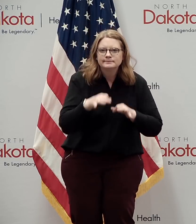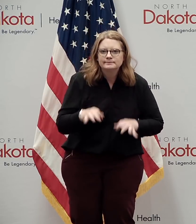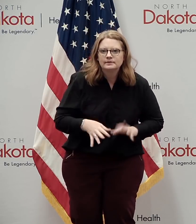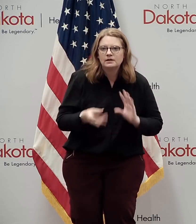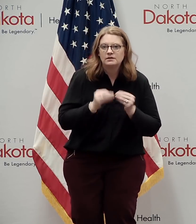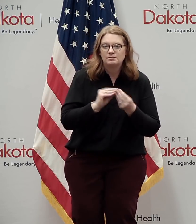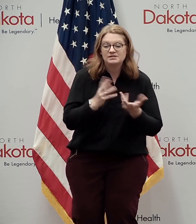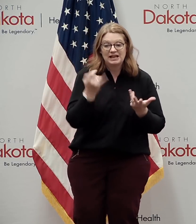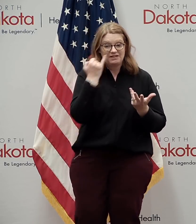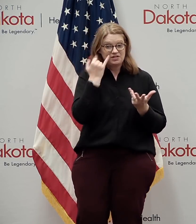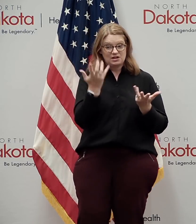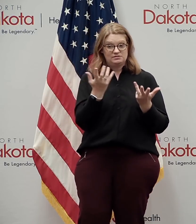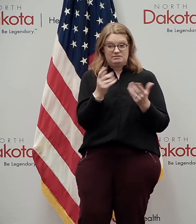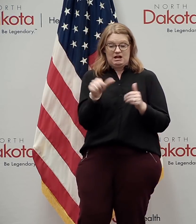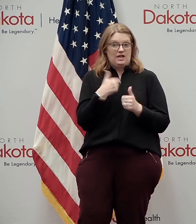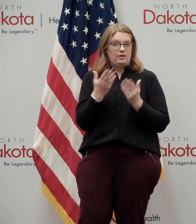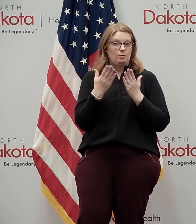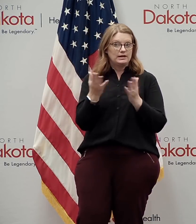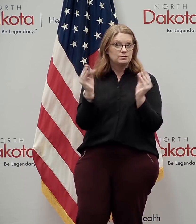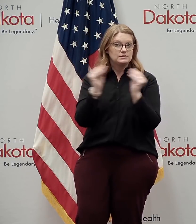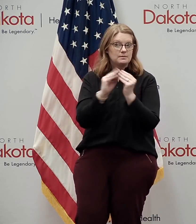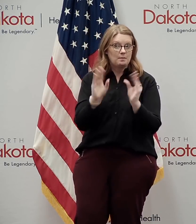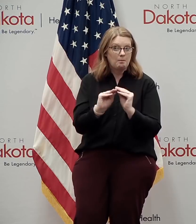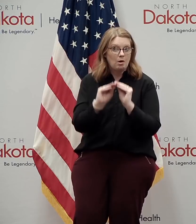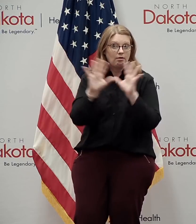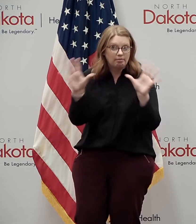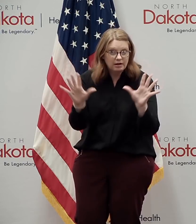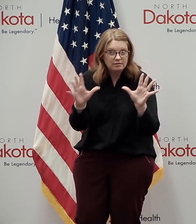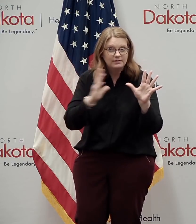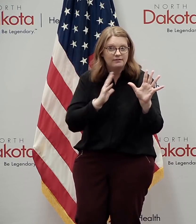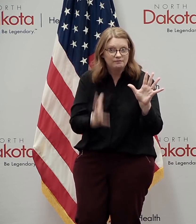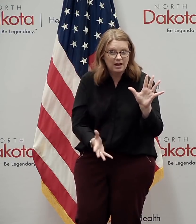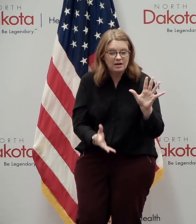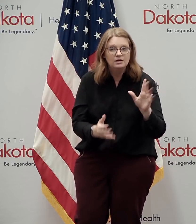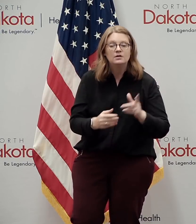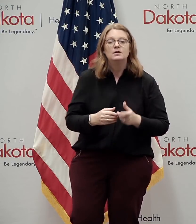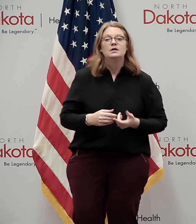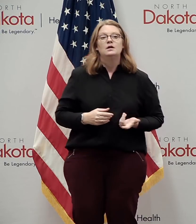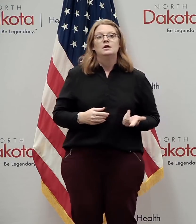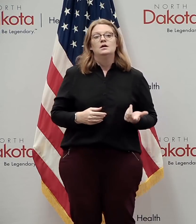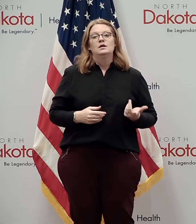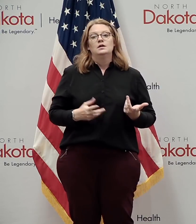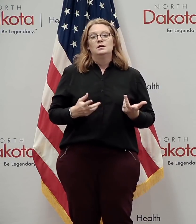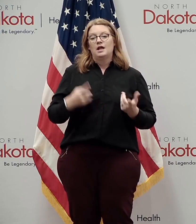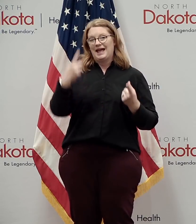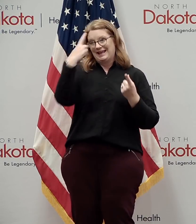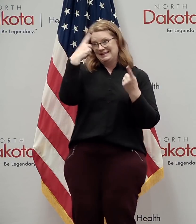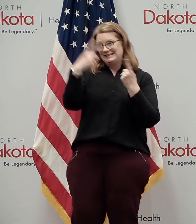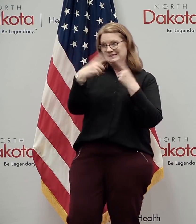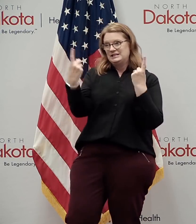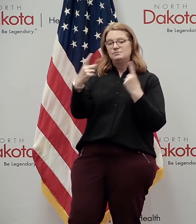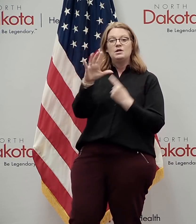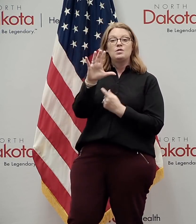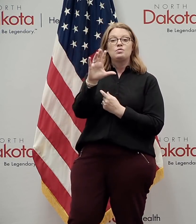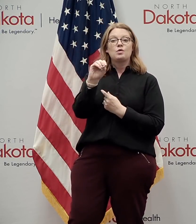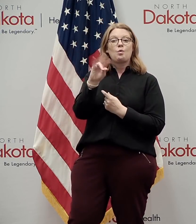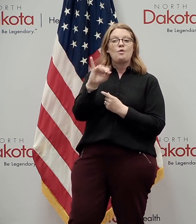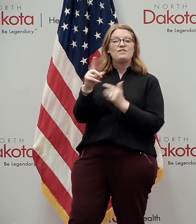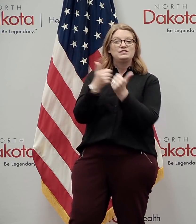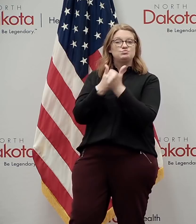make them more clear to everybody, we'll do that. But I guess I would say I disagree with the COVID tracking